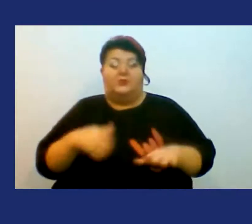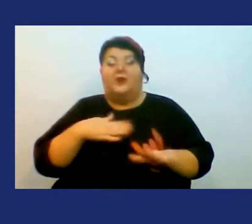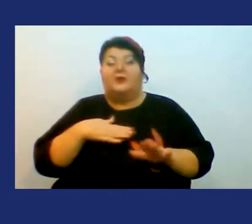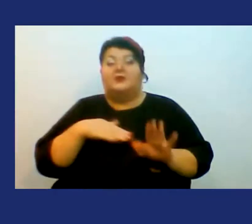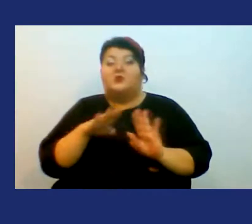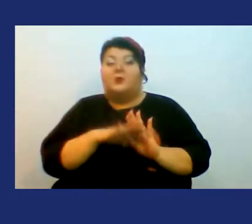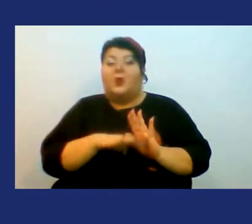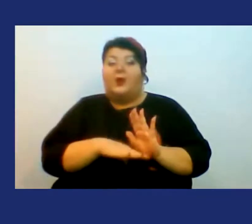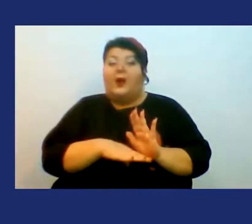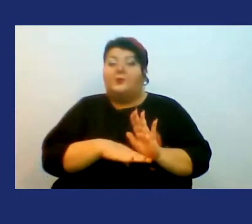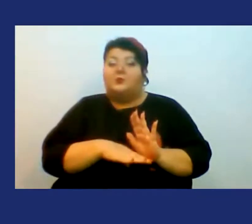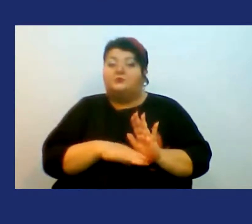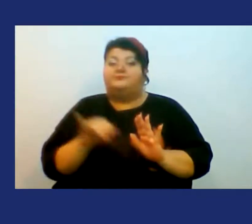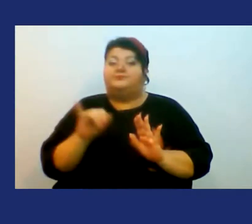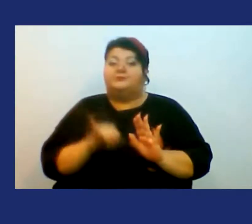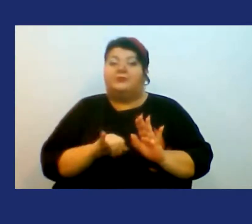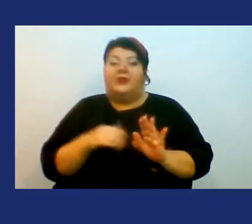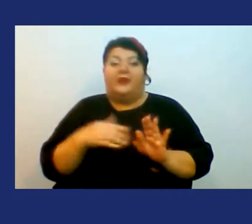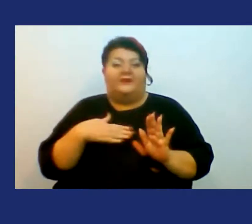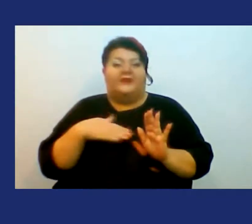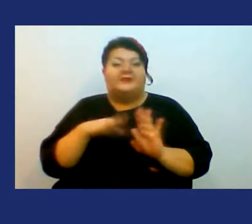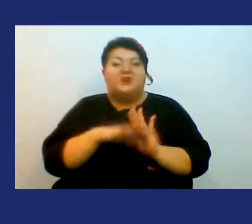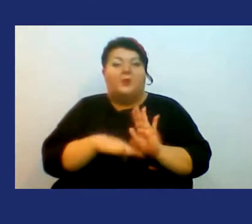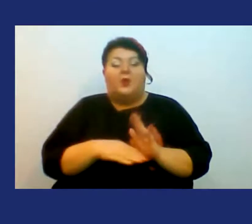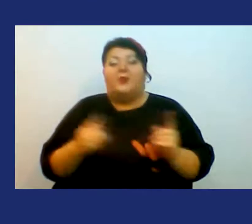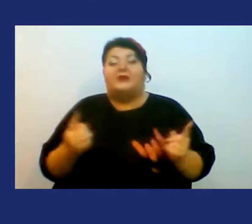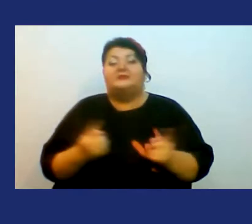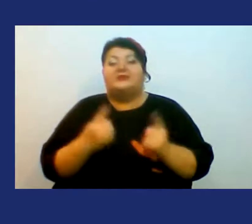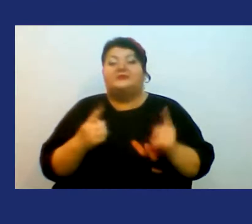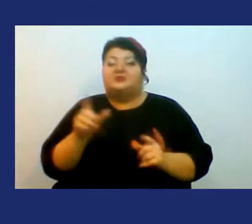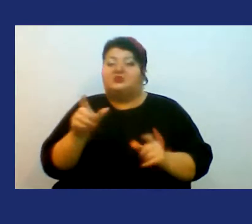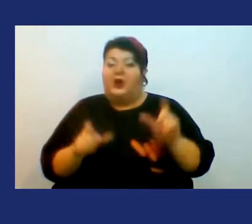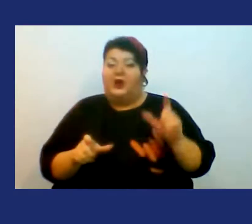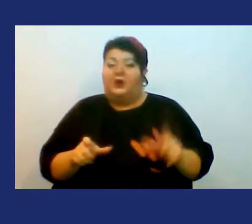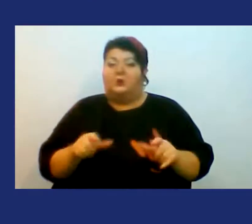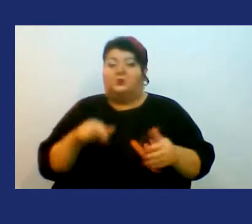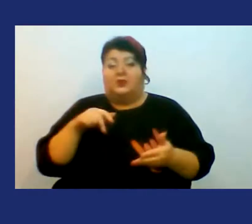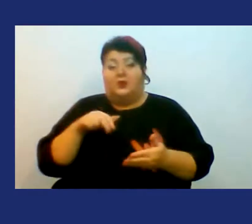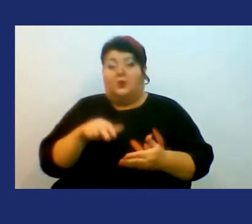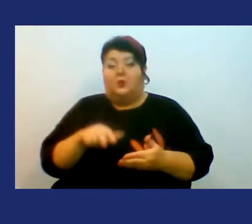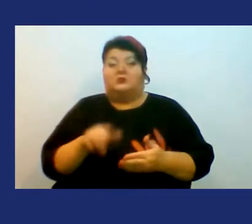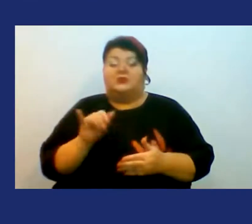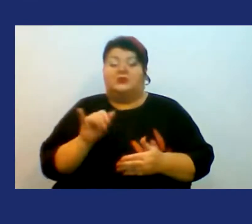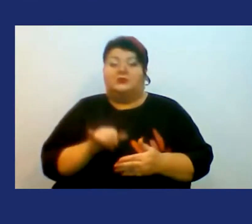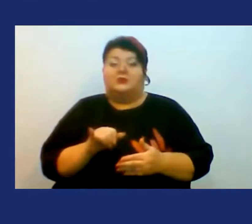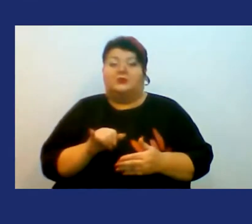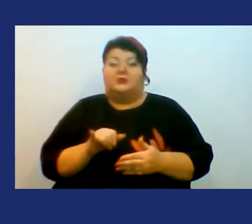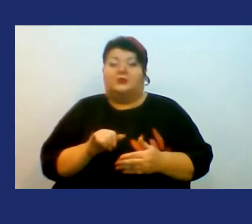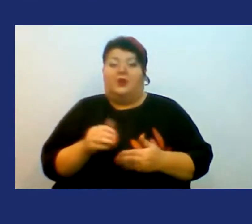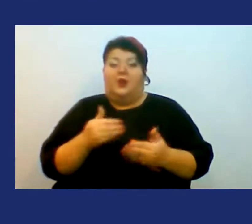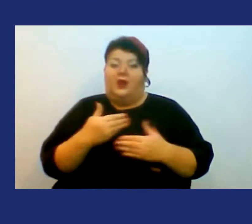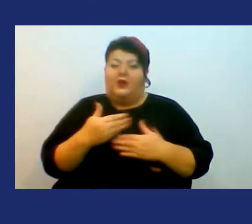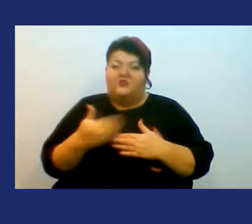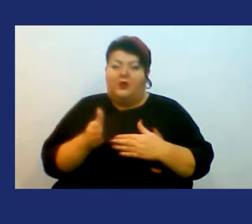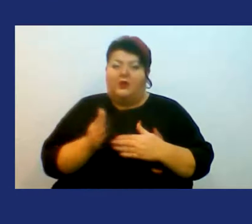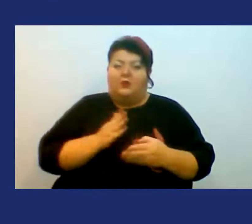talking to as many voters as many times as possible. But this year is different. The Democratic